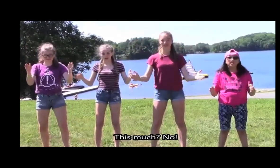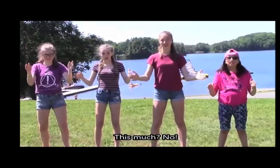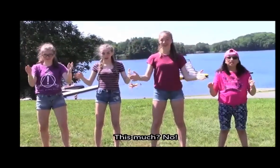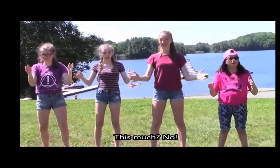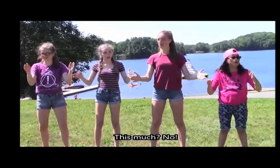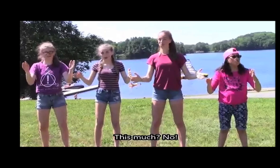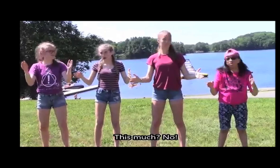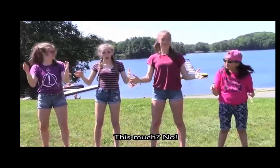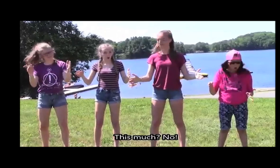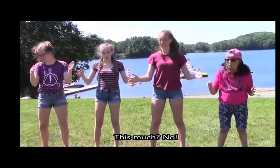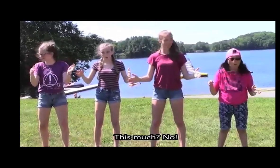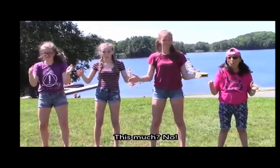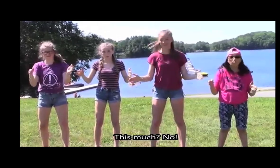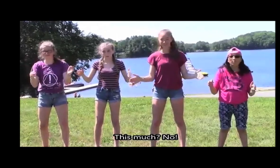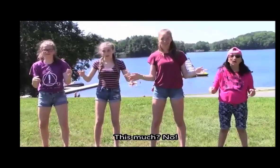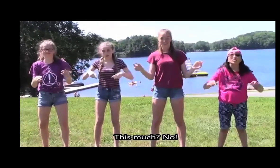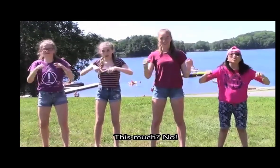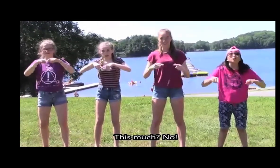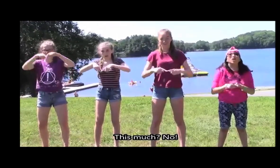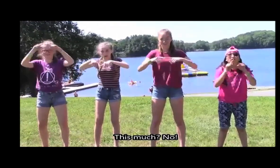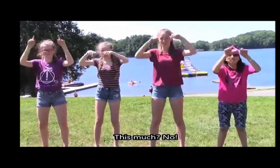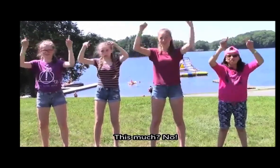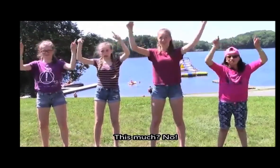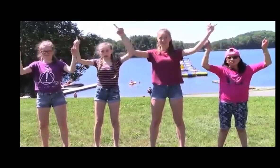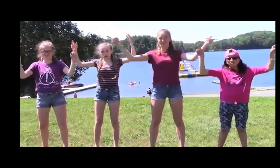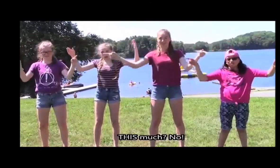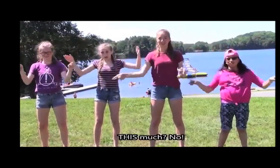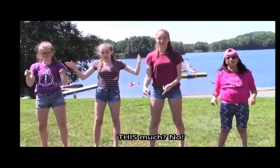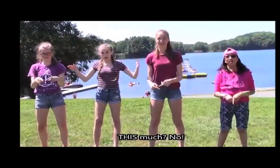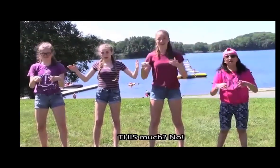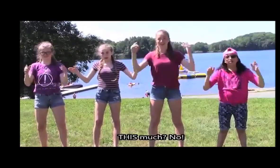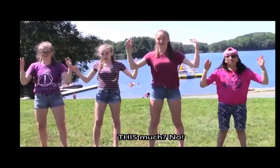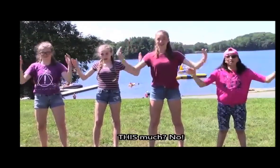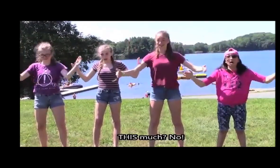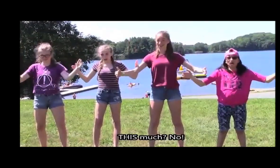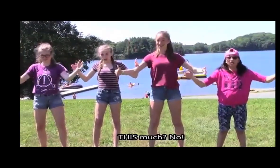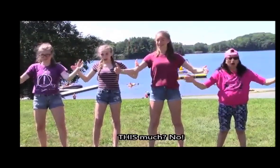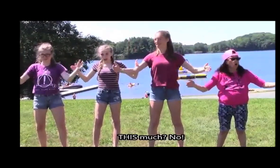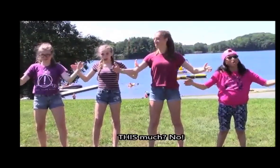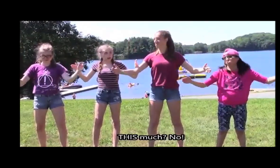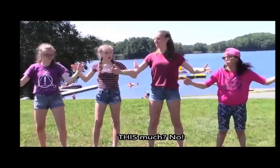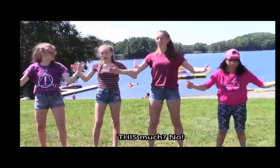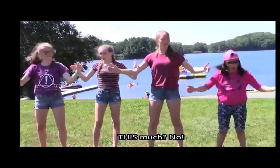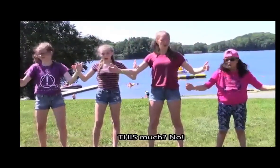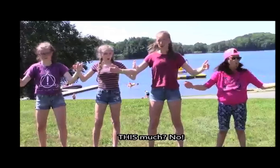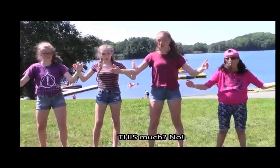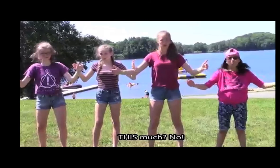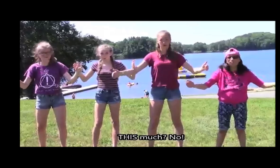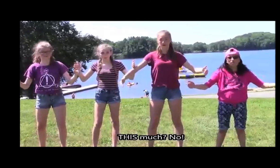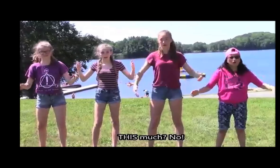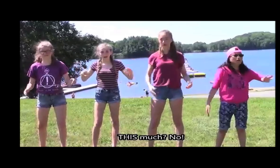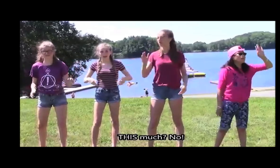I know. Yes, Jesus loves me, yes. Jesus loves me,